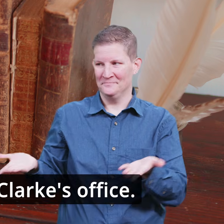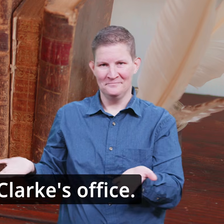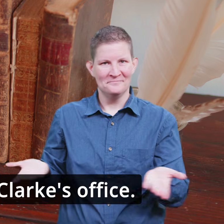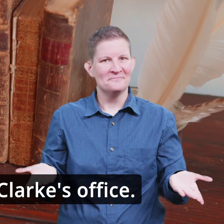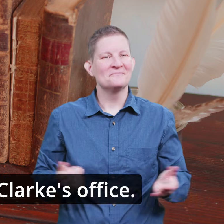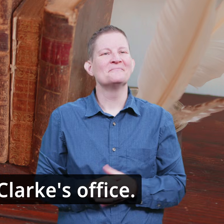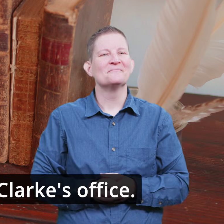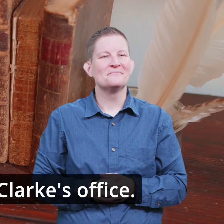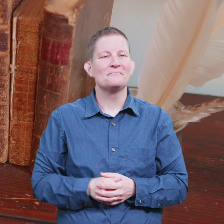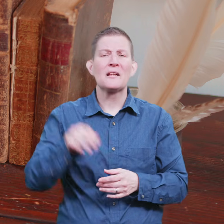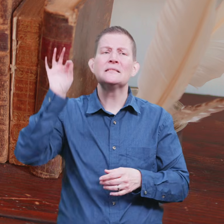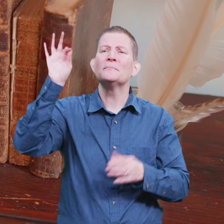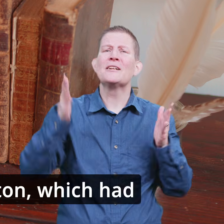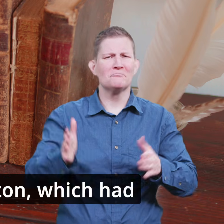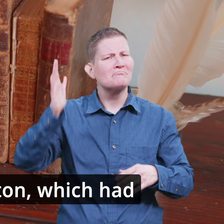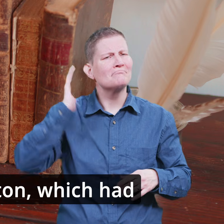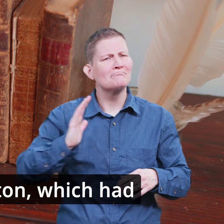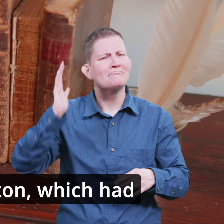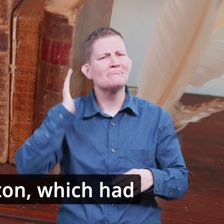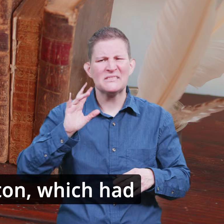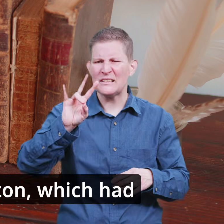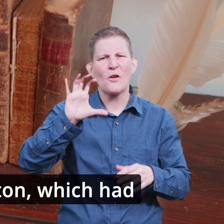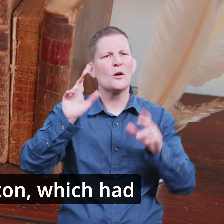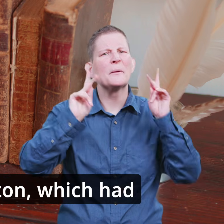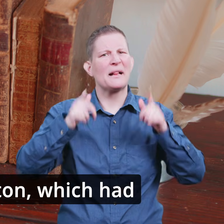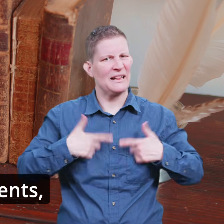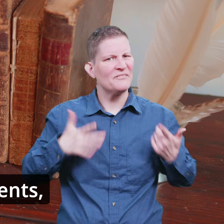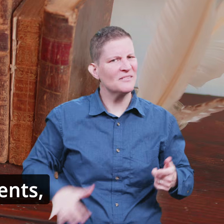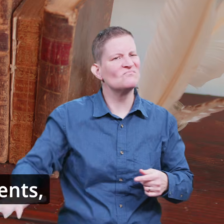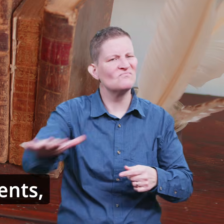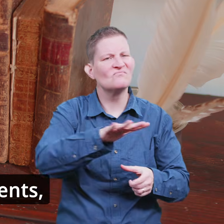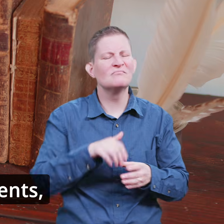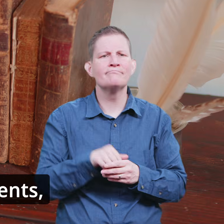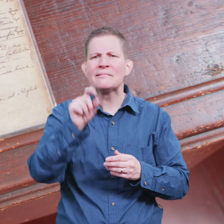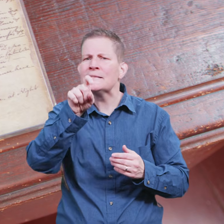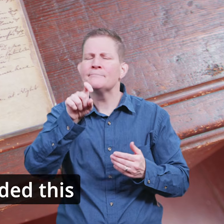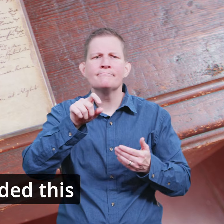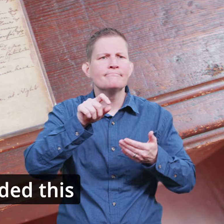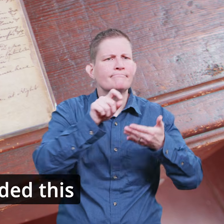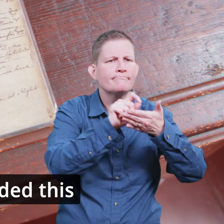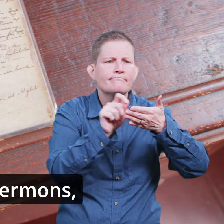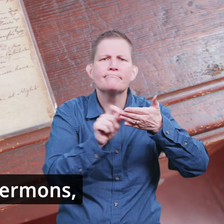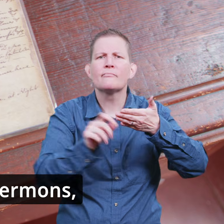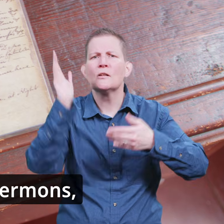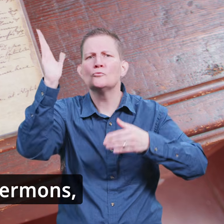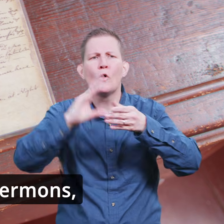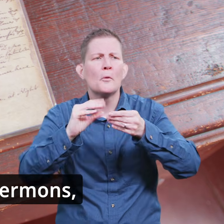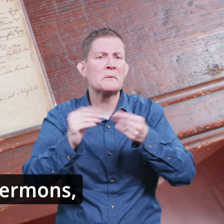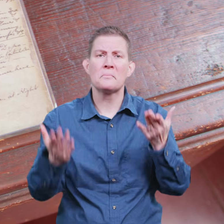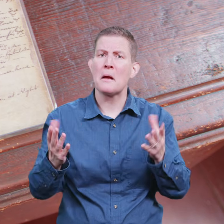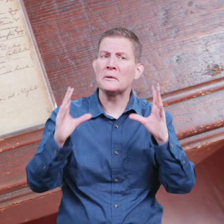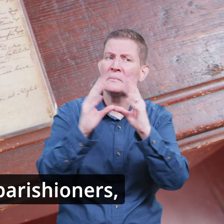This room was Reverend Clarke's office. As the minister of Lexington, which had about 700 residents, he would have needed this space to write